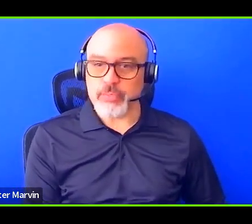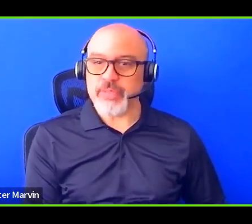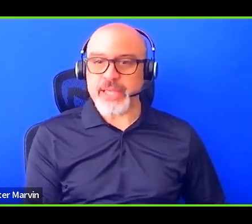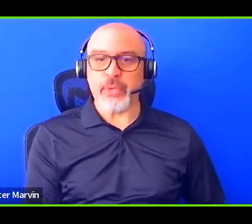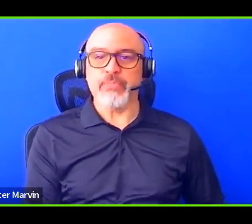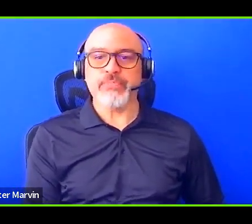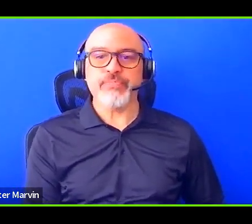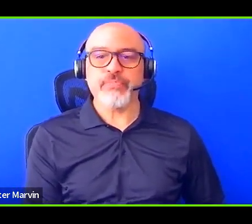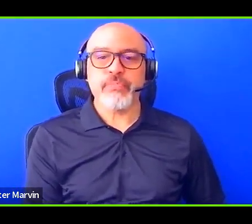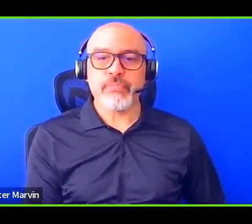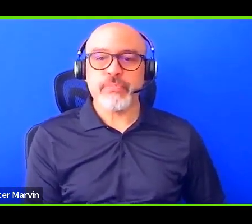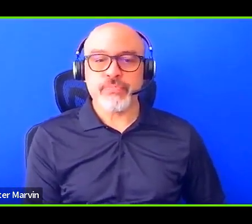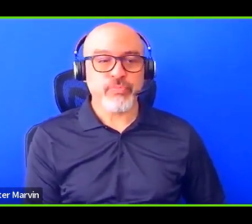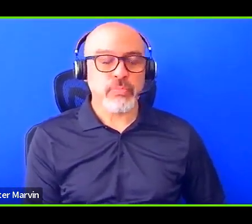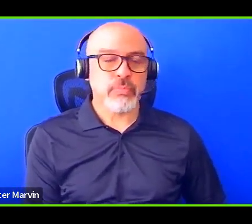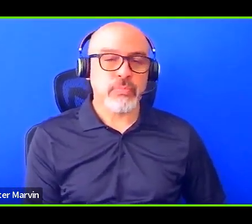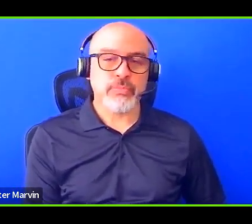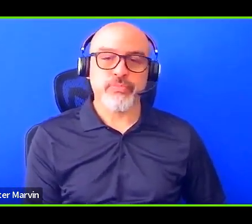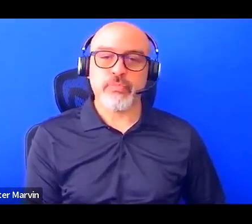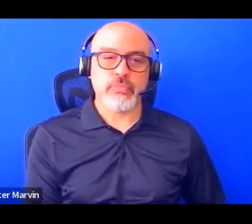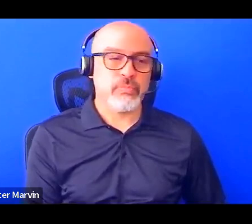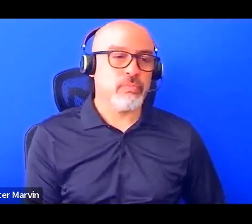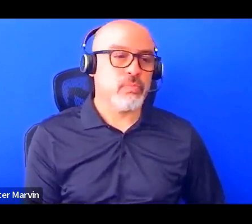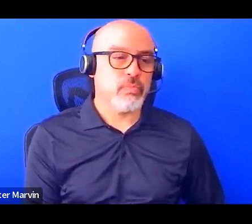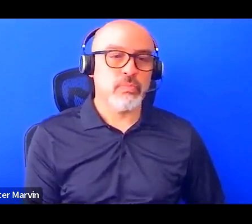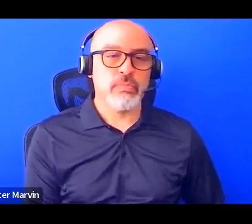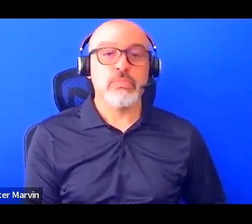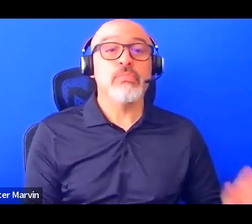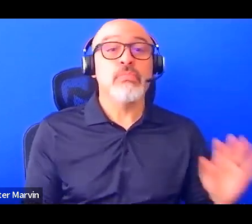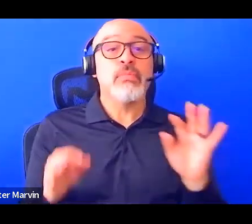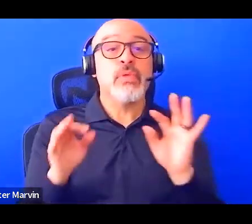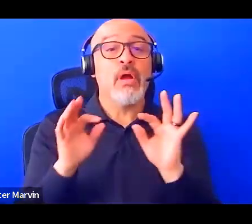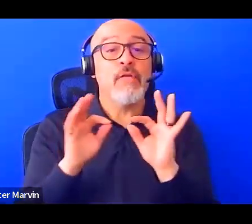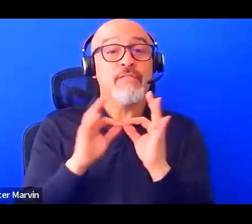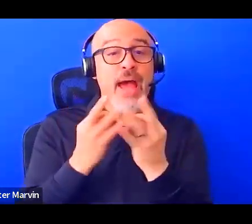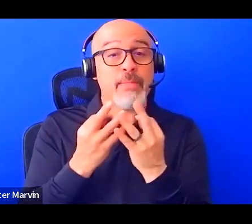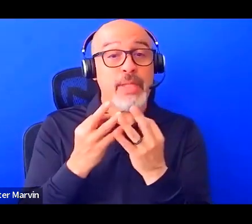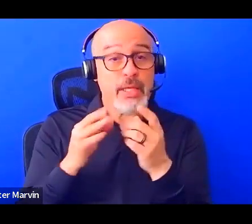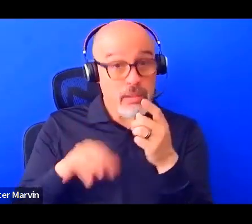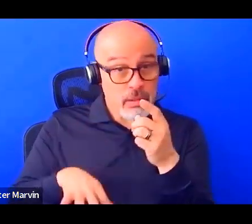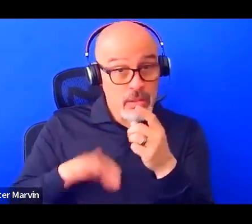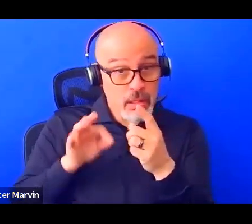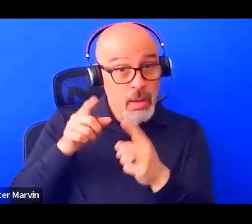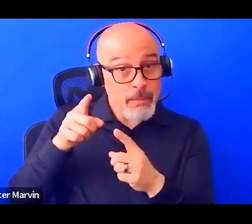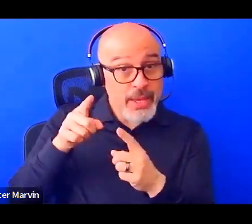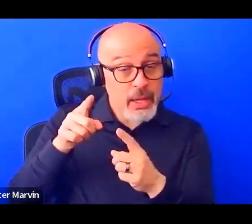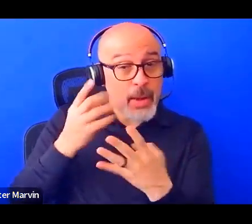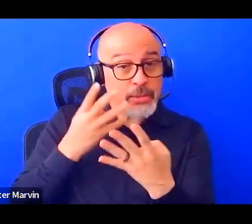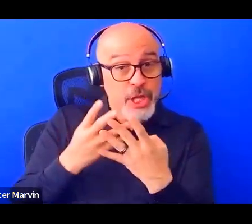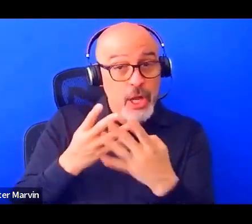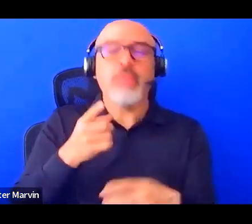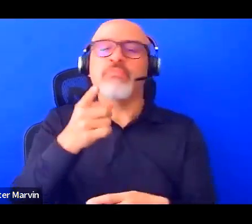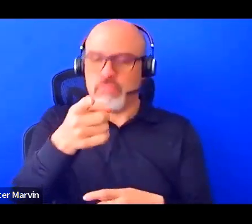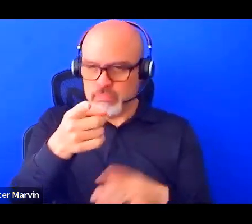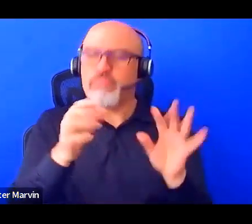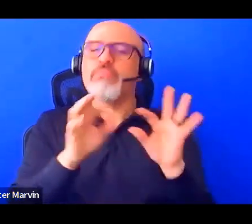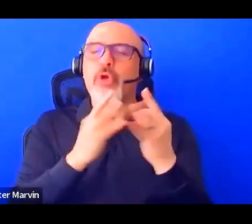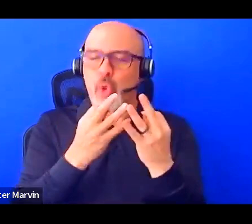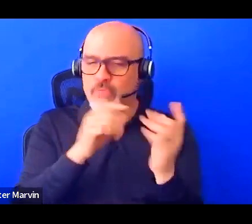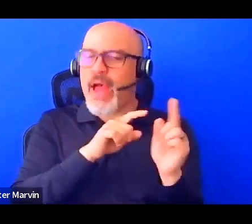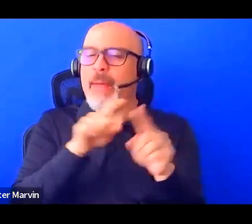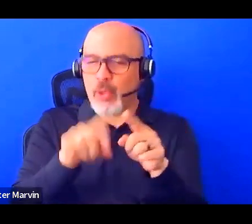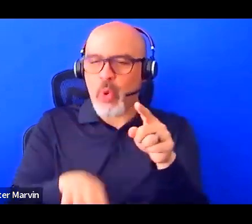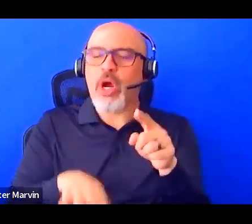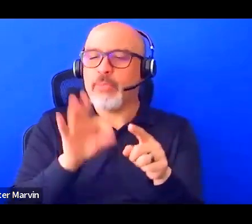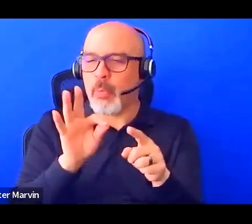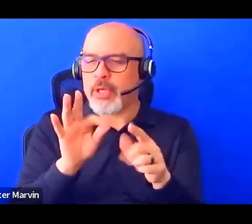Okay, will do. Thank you. The family, are you going to be able to pick him up at the jail? Your family will be at the jail to pick you up. Usually